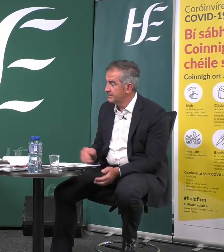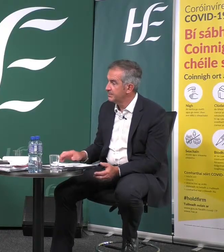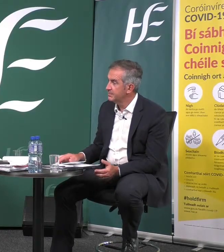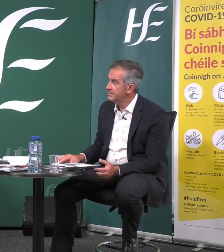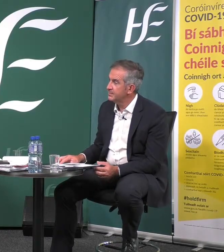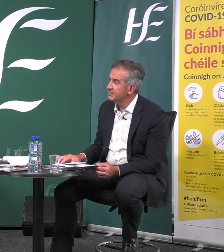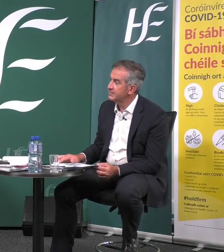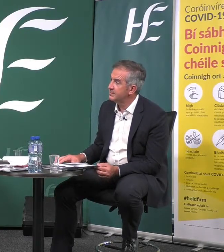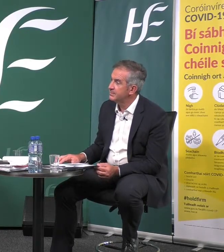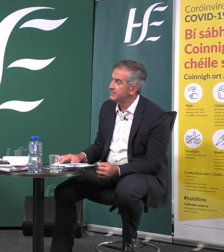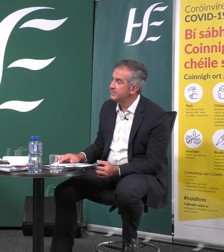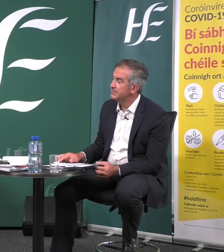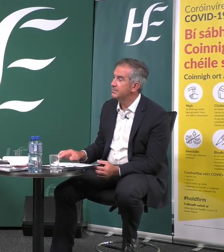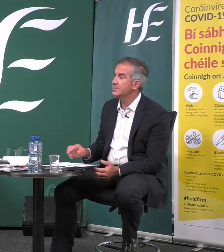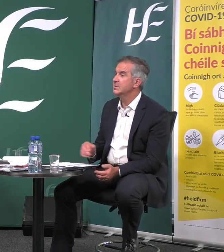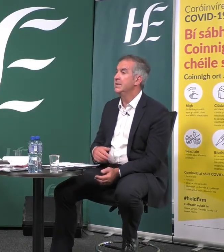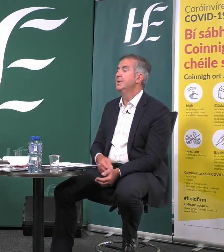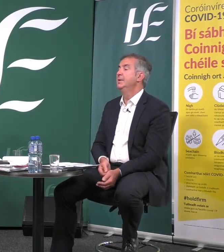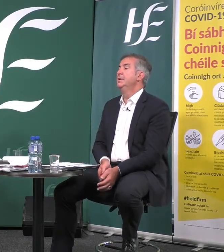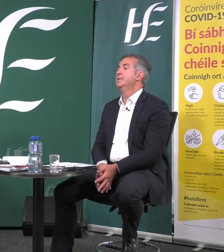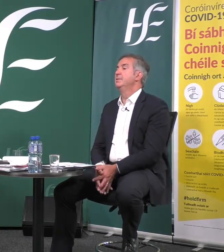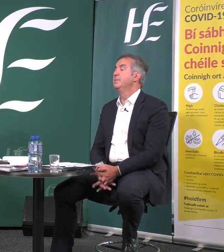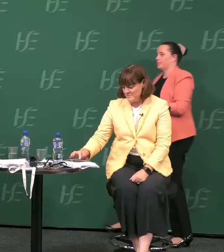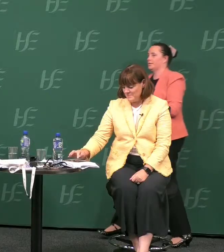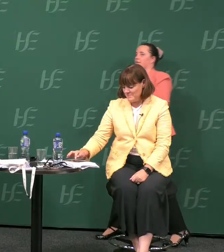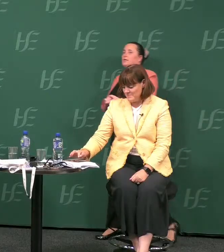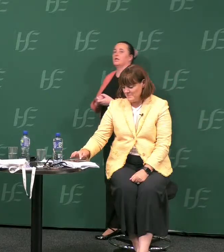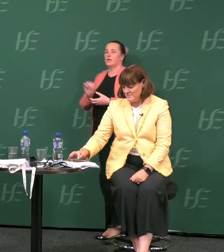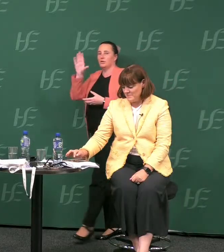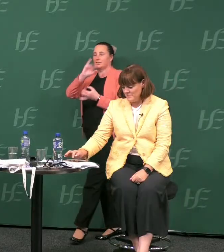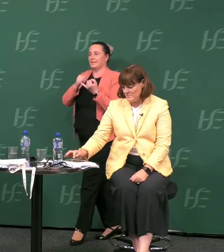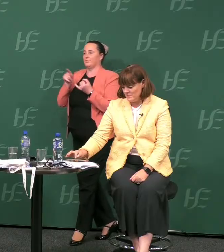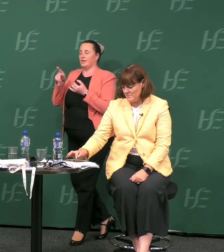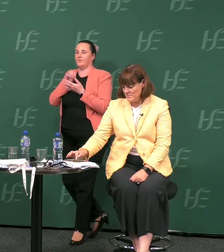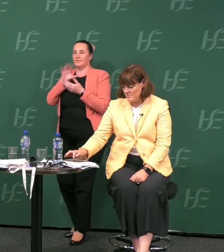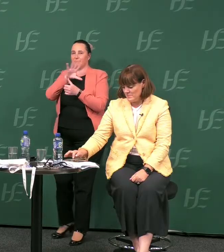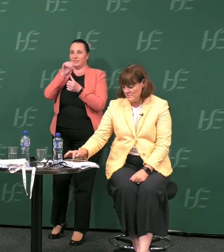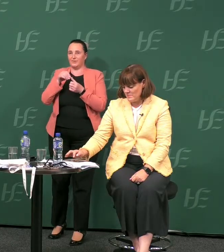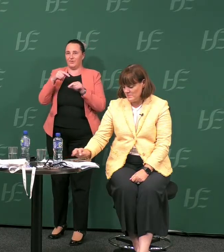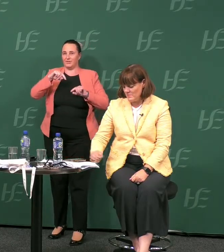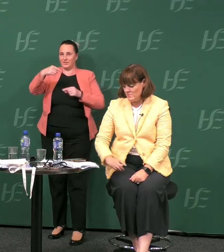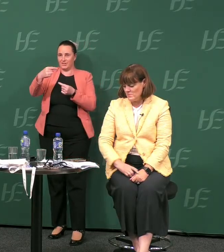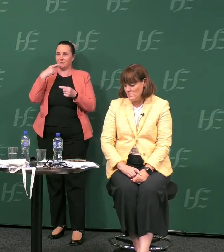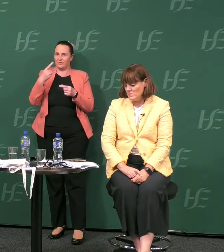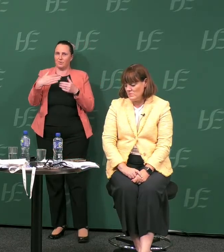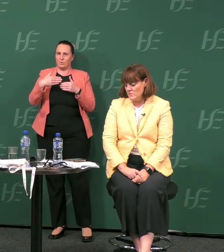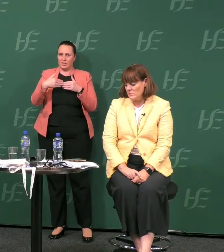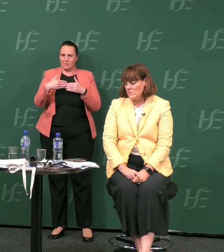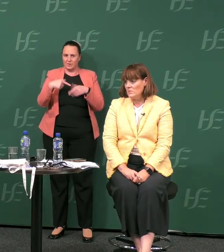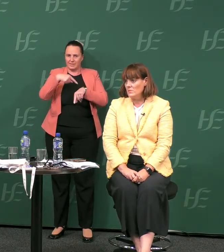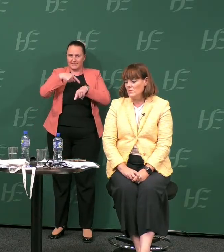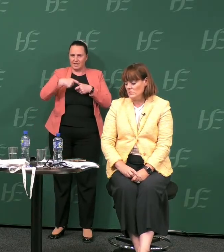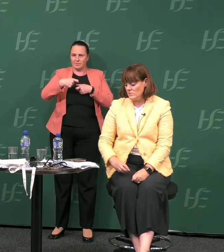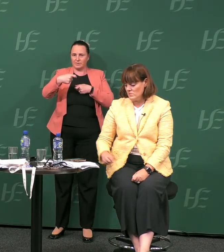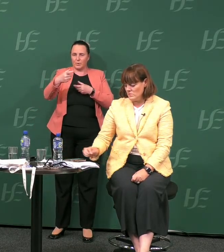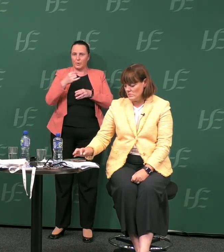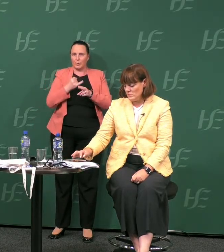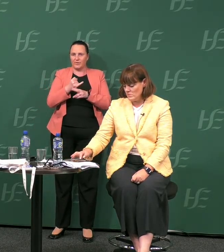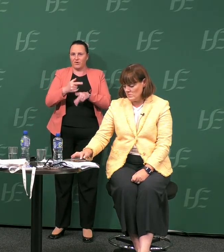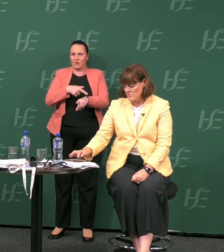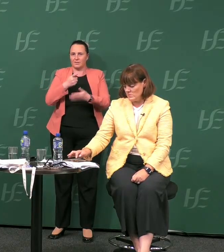Challenge than we might have had a few weeks ago, where people were, challenged to go beyond their periods. So, but that is something, Richard, we look